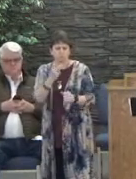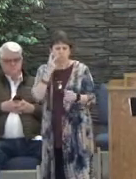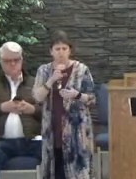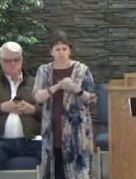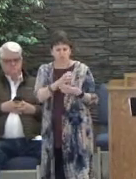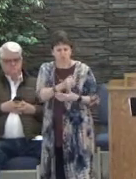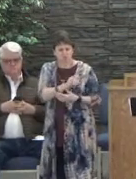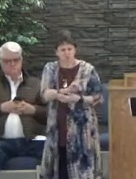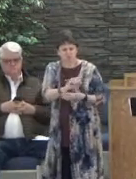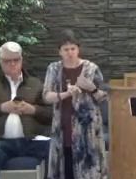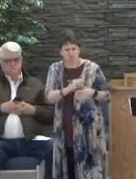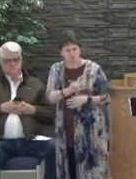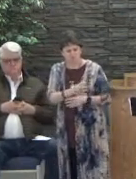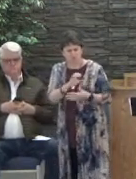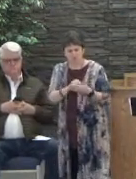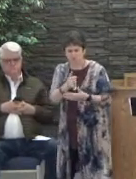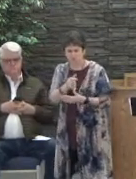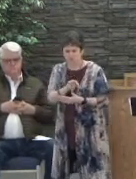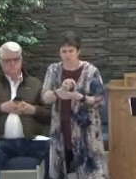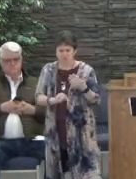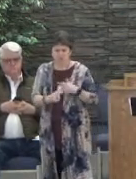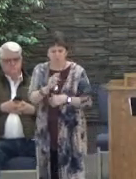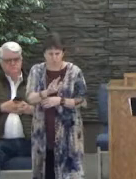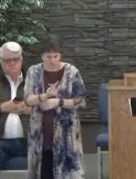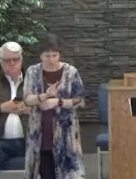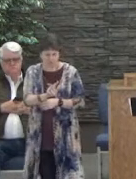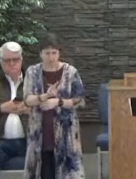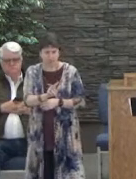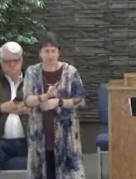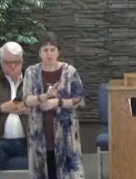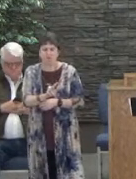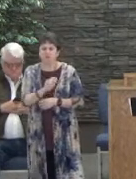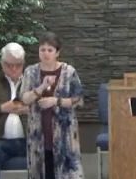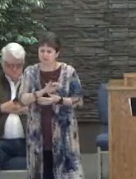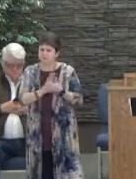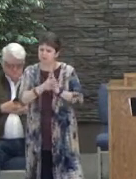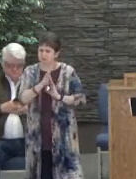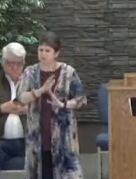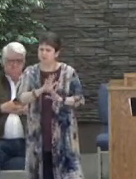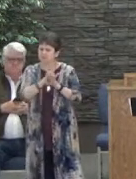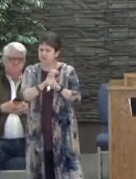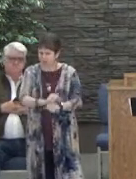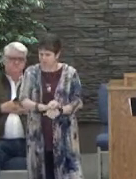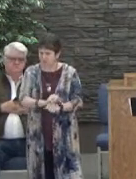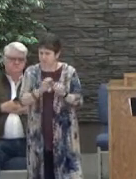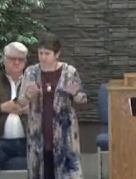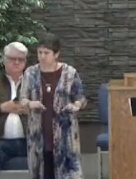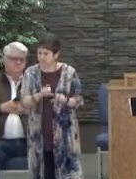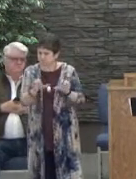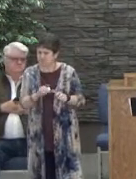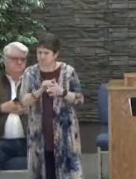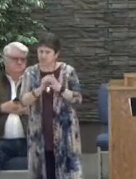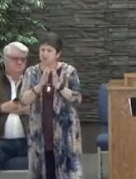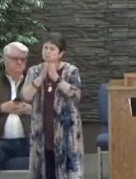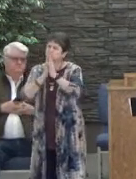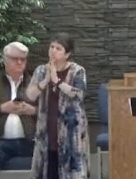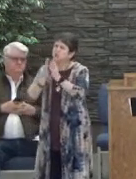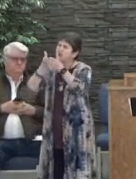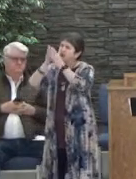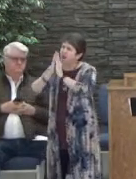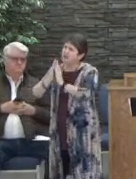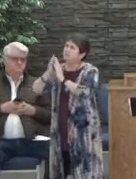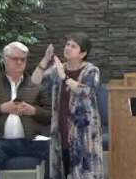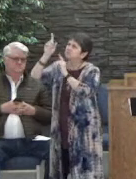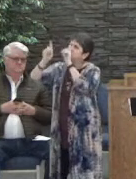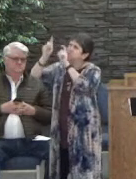chapter 18, verse 4, and chapter 19, verse 3, that has become his practice, his habit. And when you